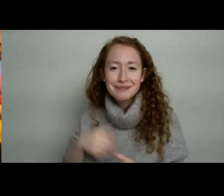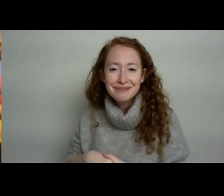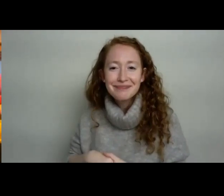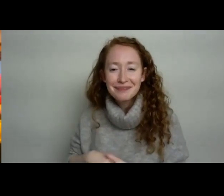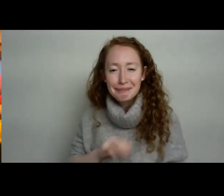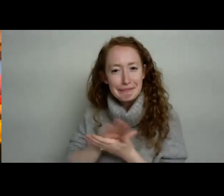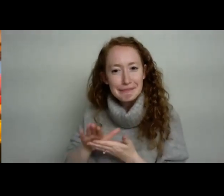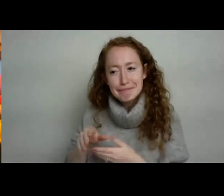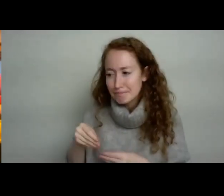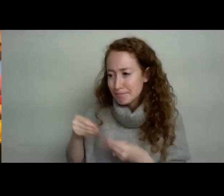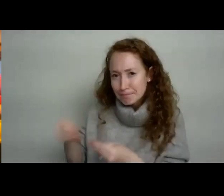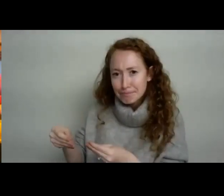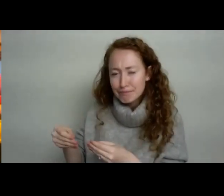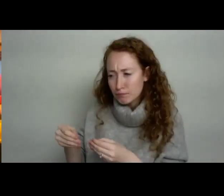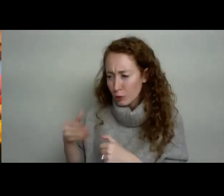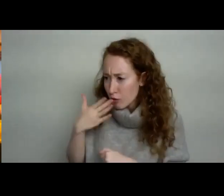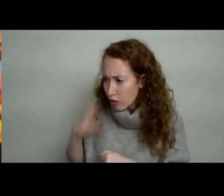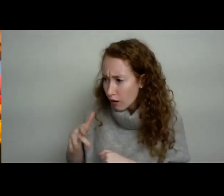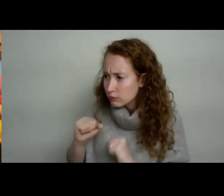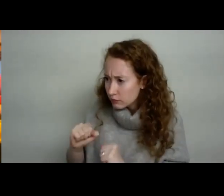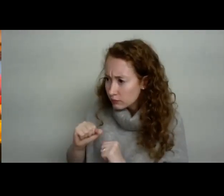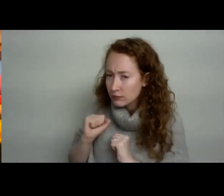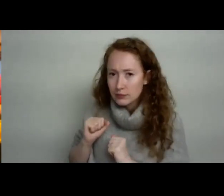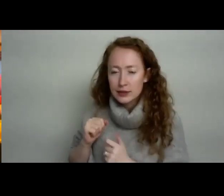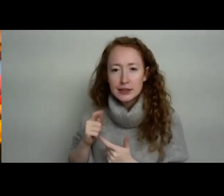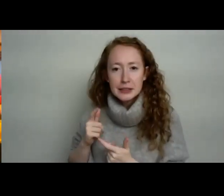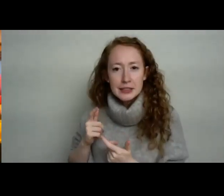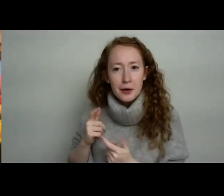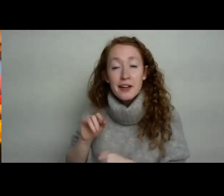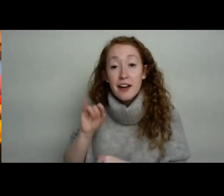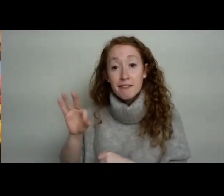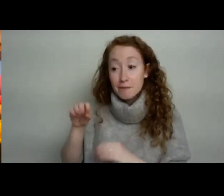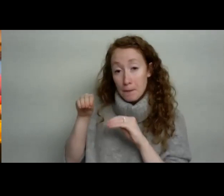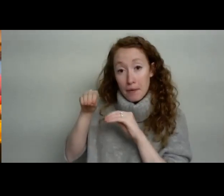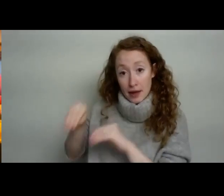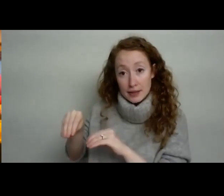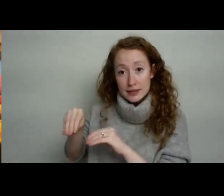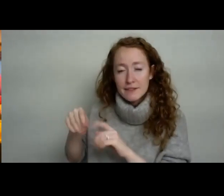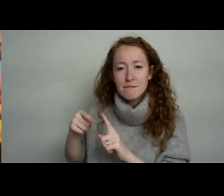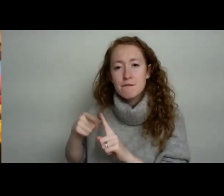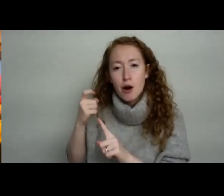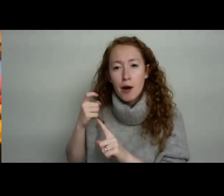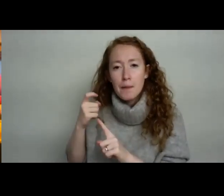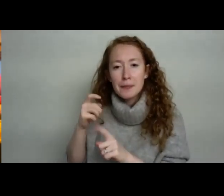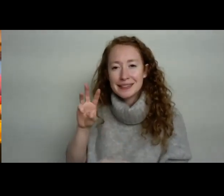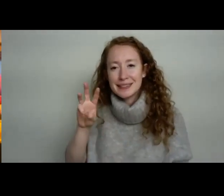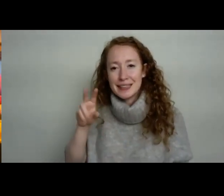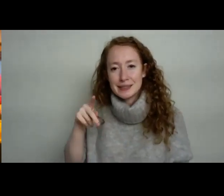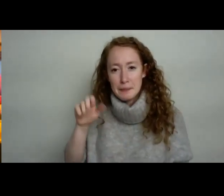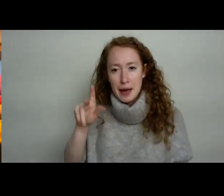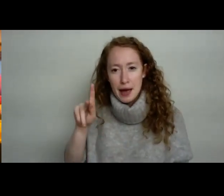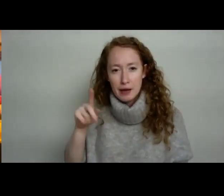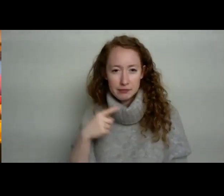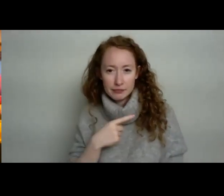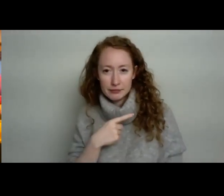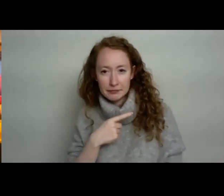at that moment as well is so crucial. And if you are planting from a 6-pack, go ahead